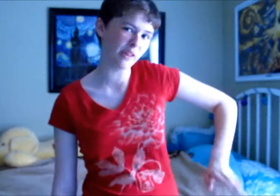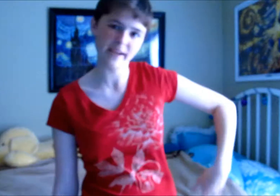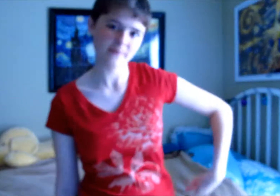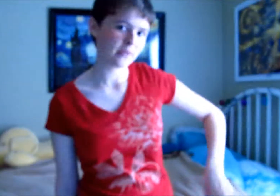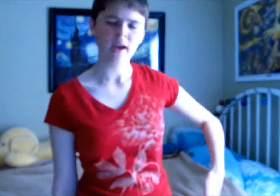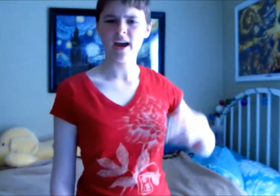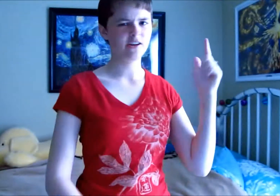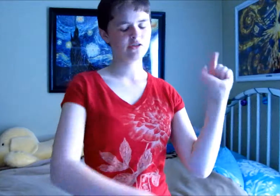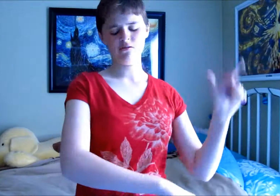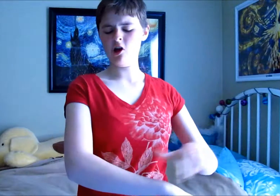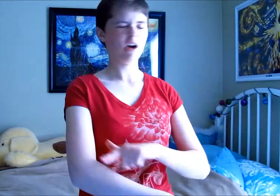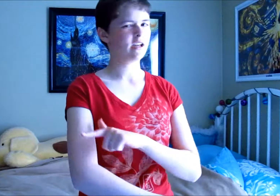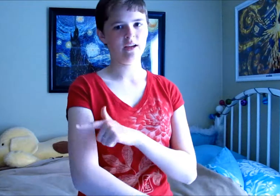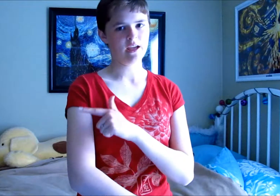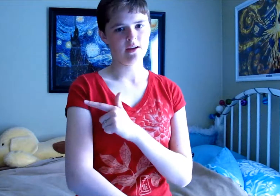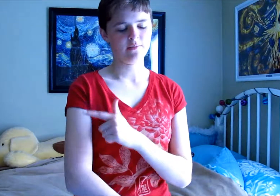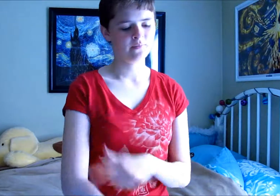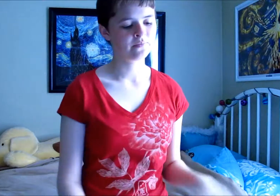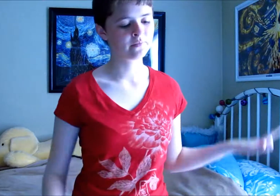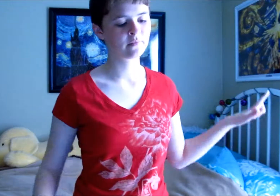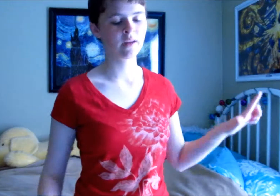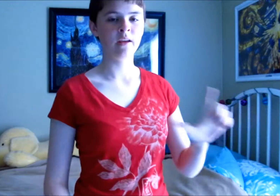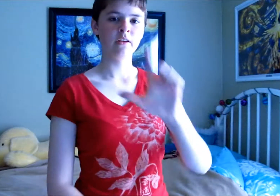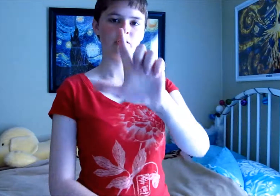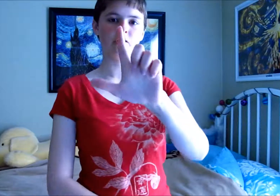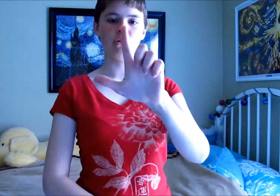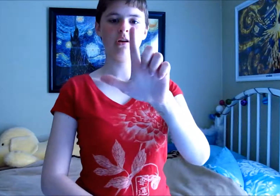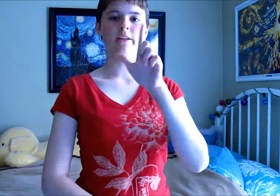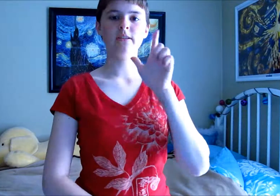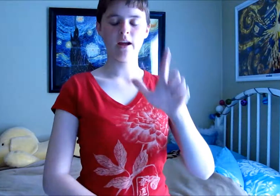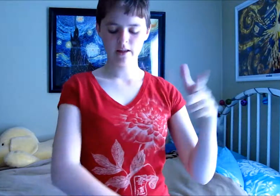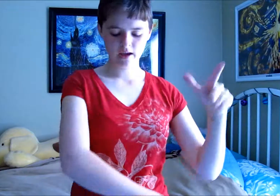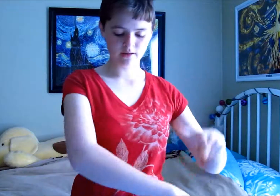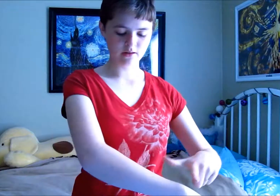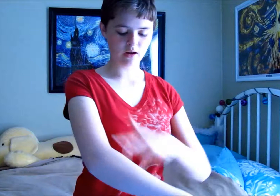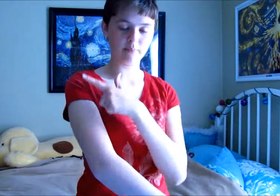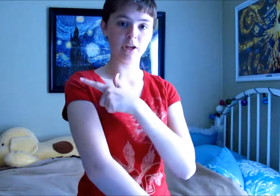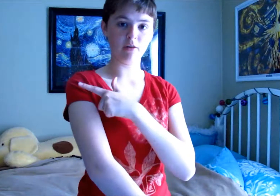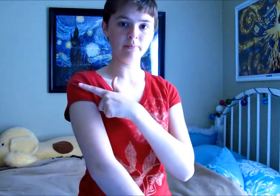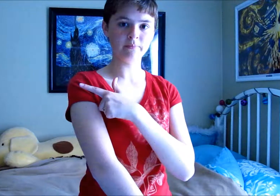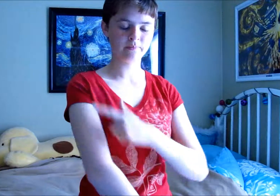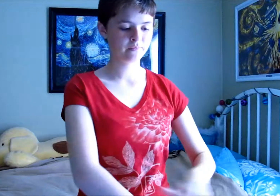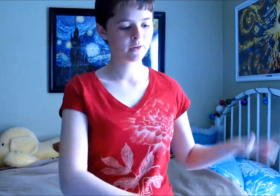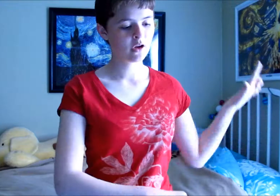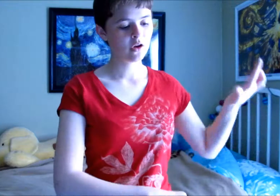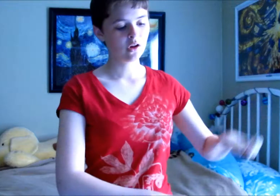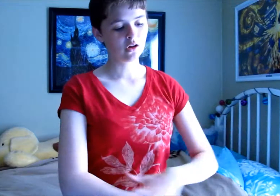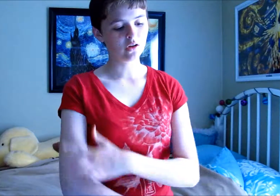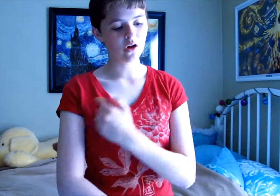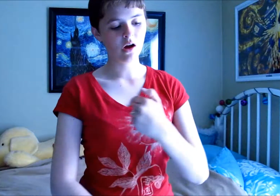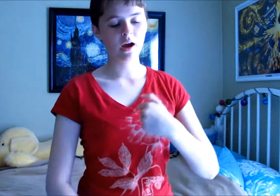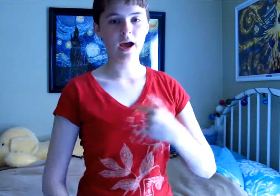late, I just do long and negate it. So long is L hand up the arm. Long,